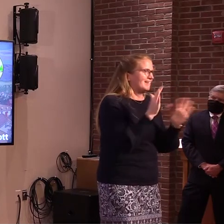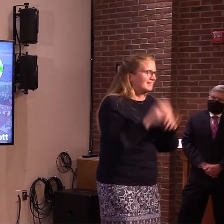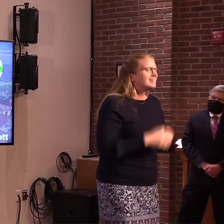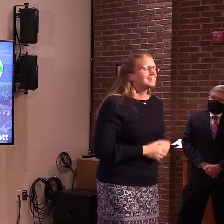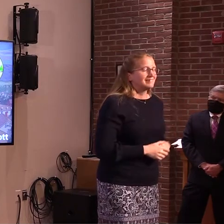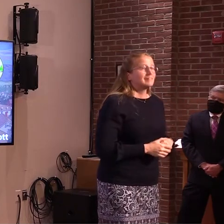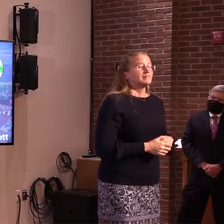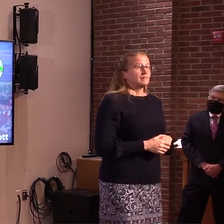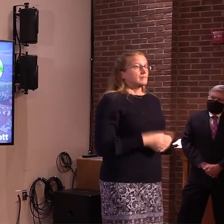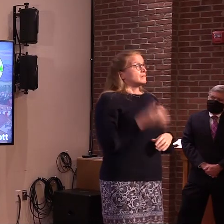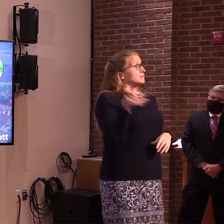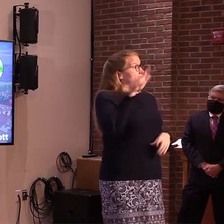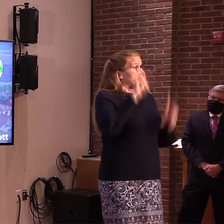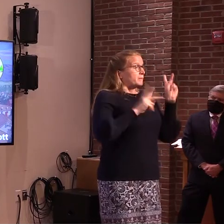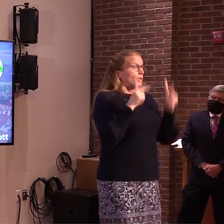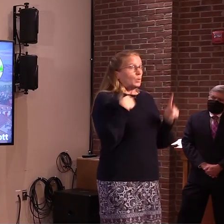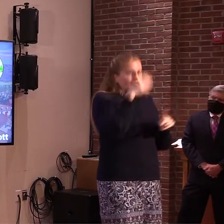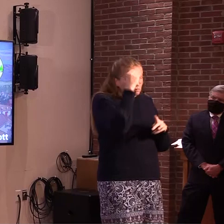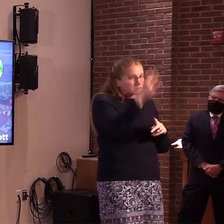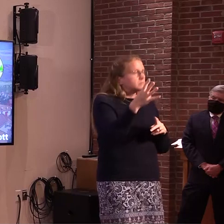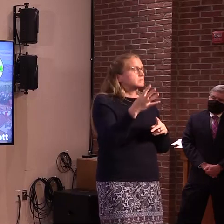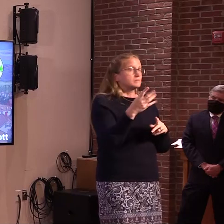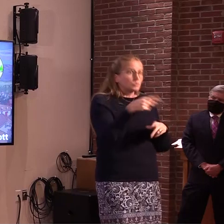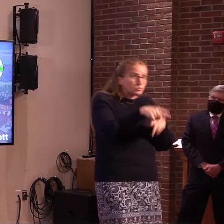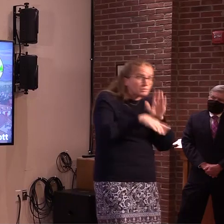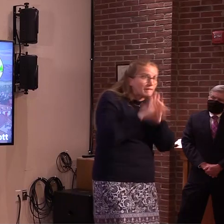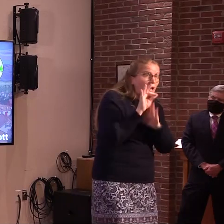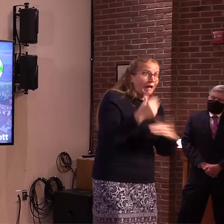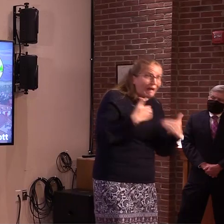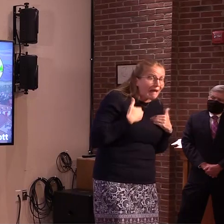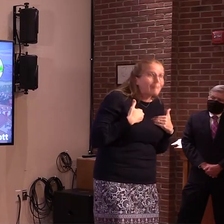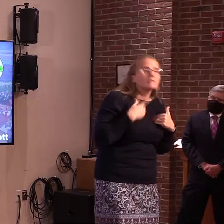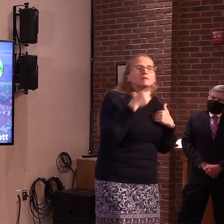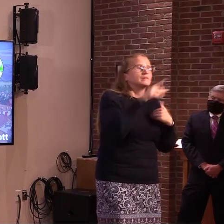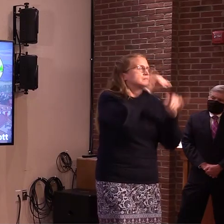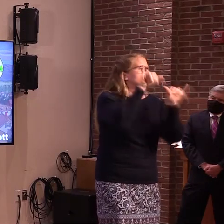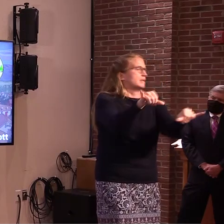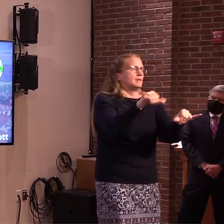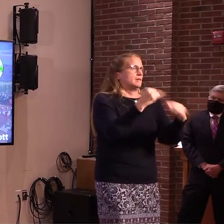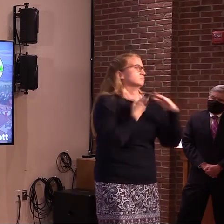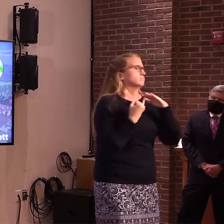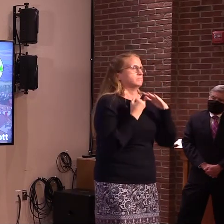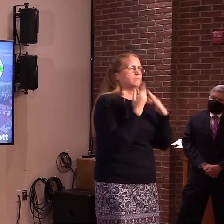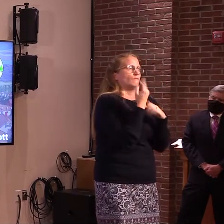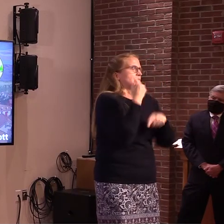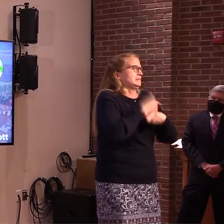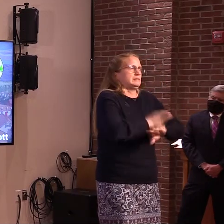adherence to isolation and quarantine protocols by the population that's affected.